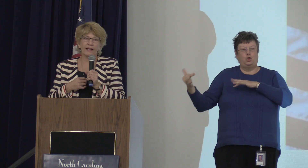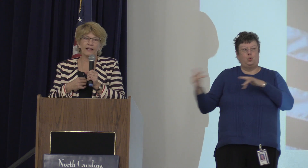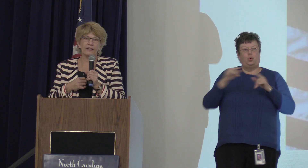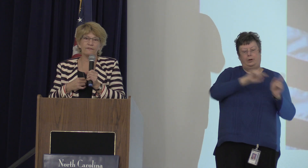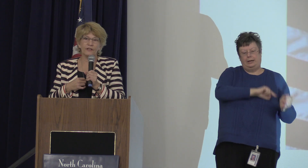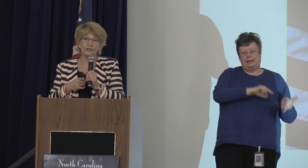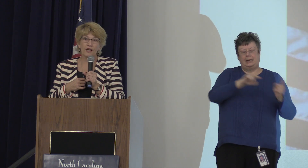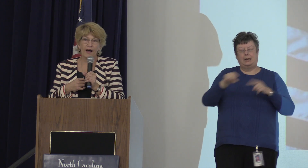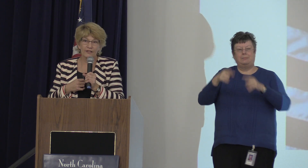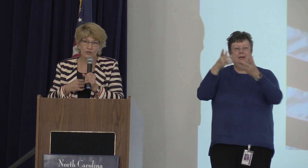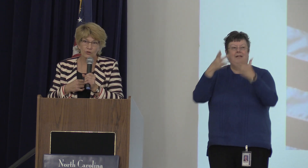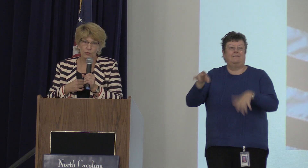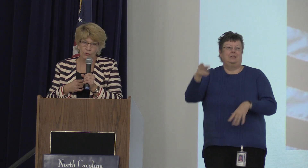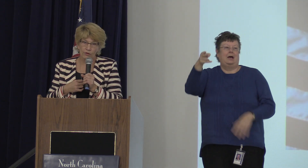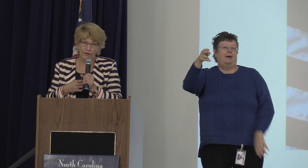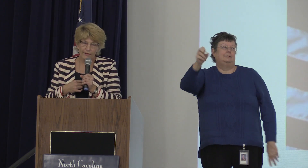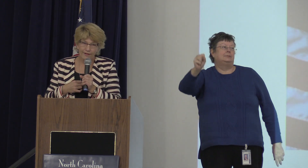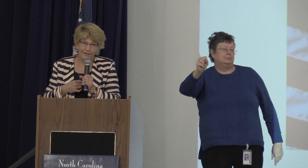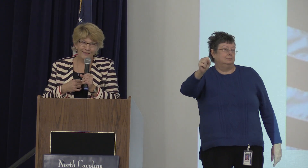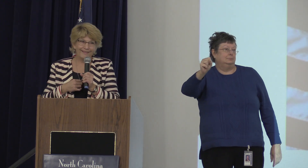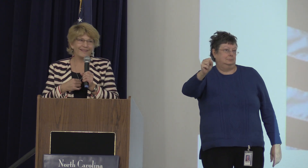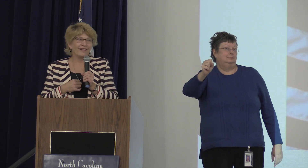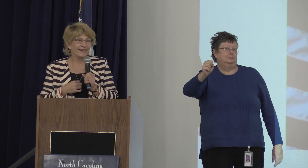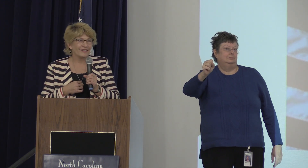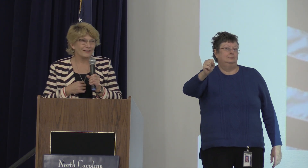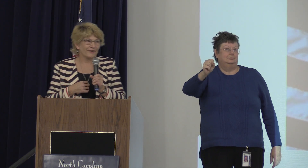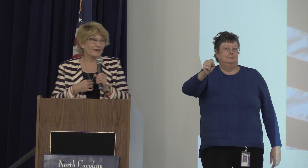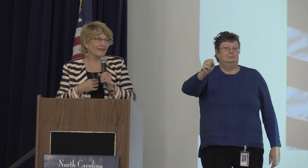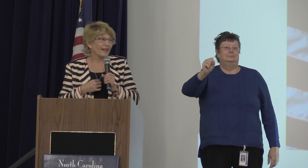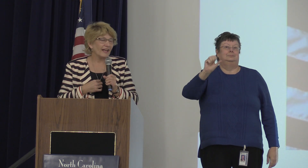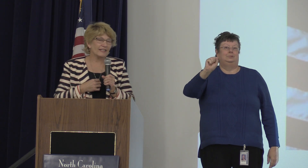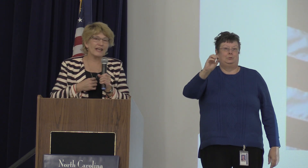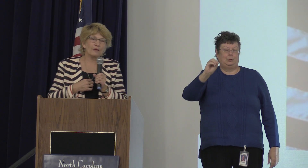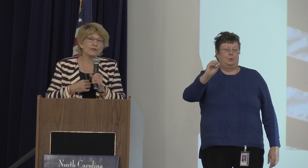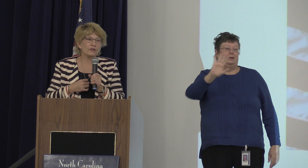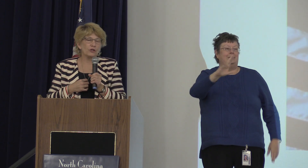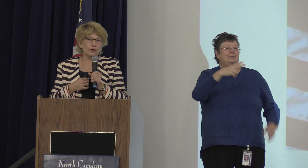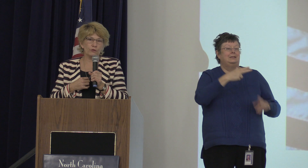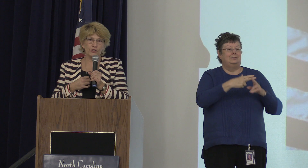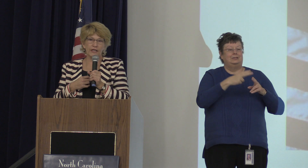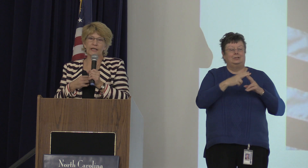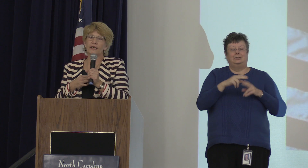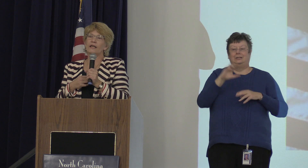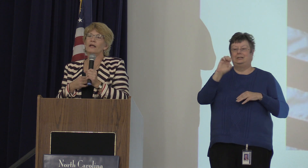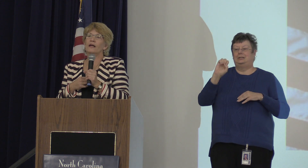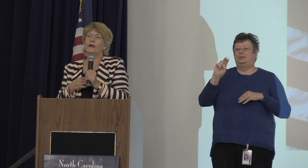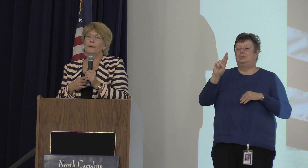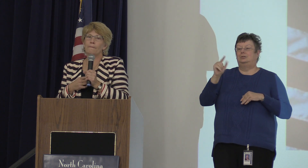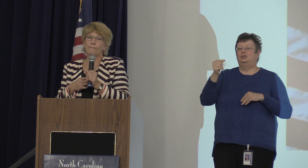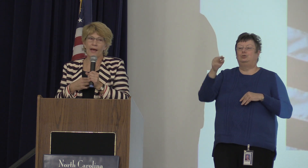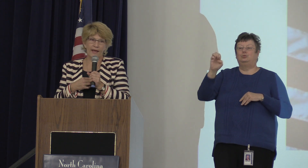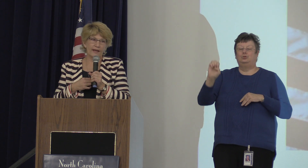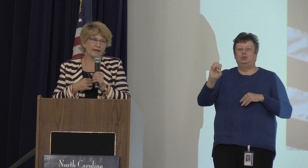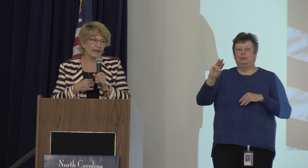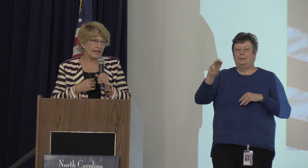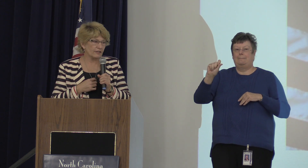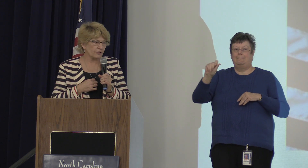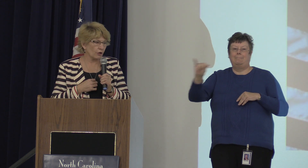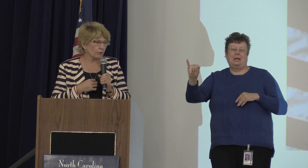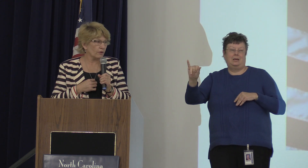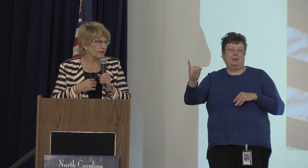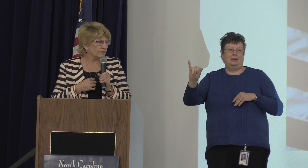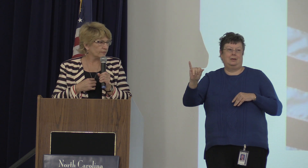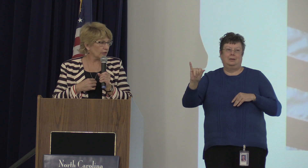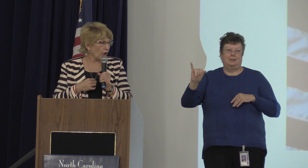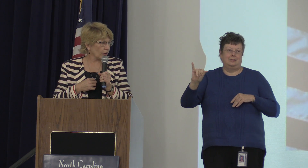came back and he finished high school. So, his name is Eugene May, and he